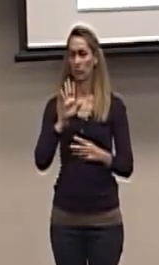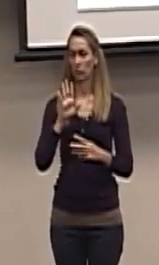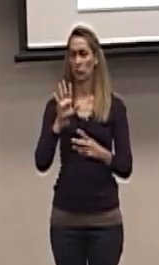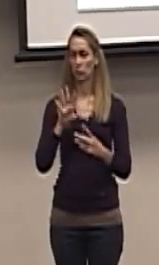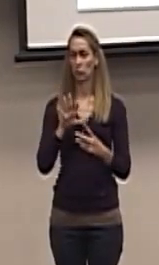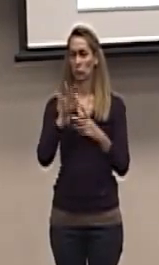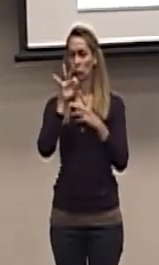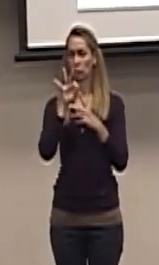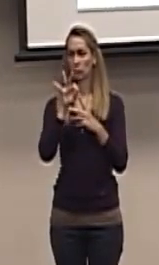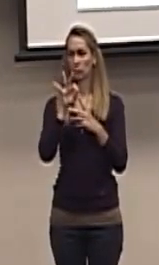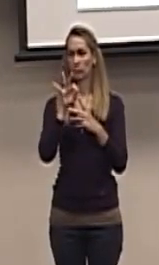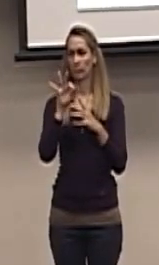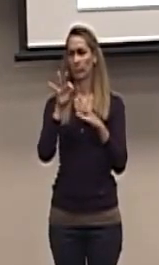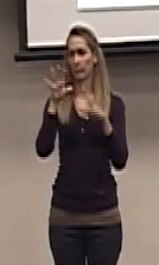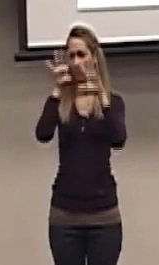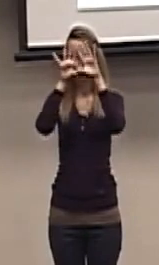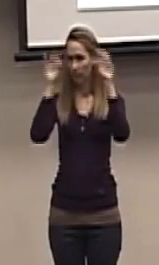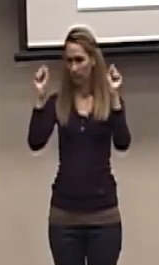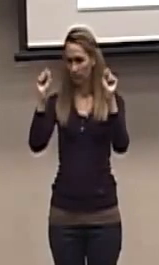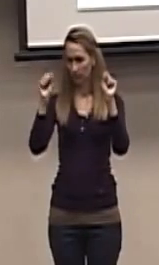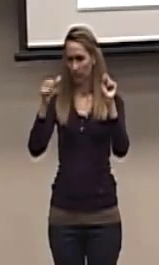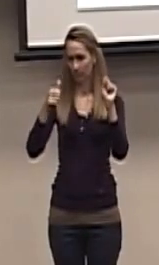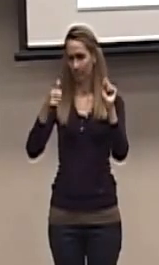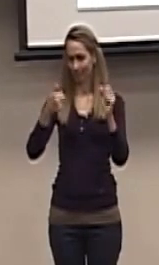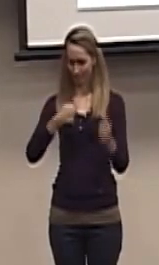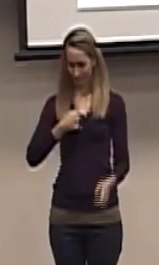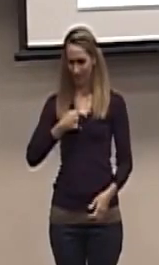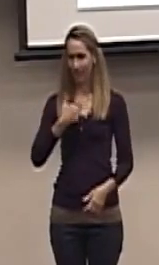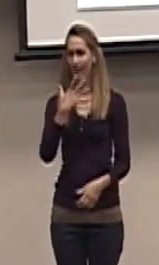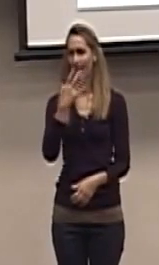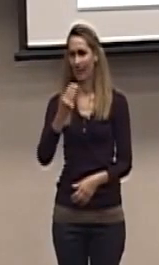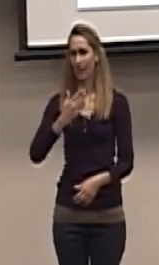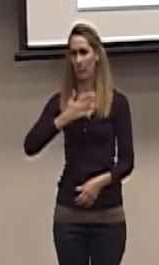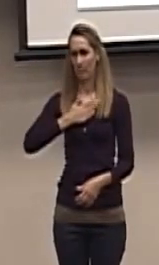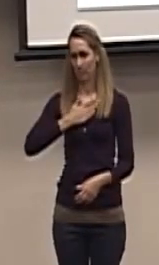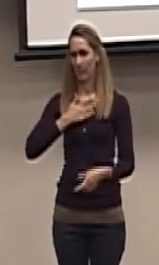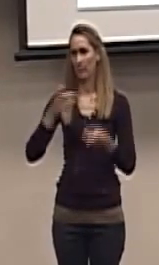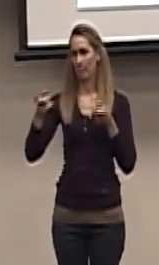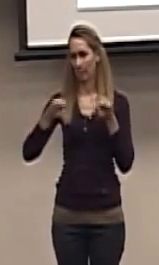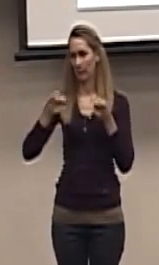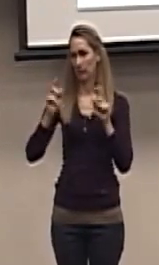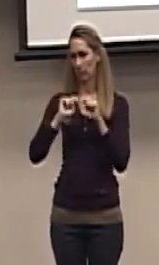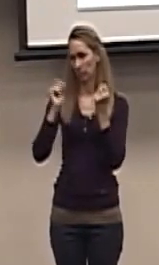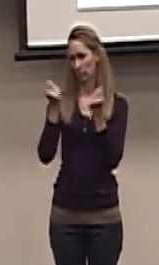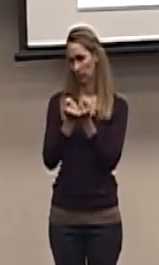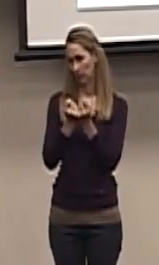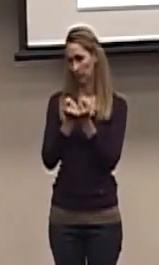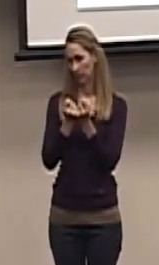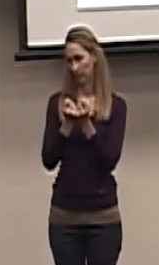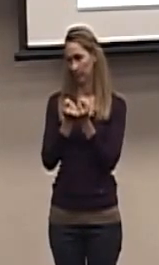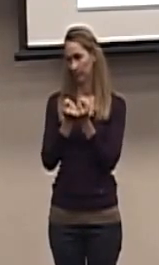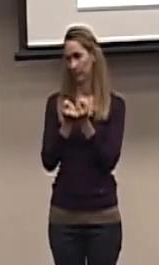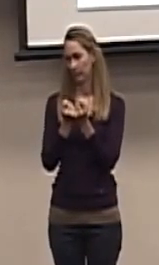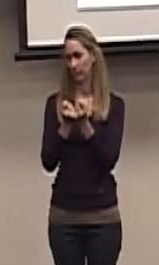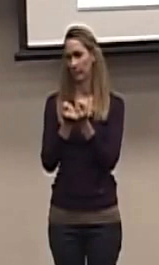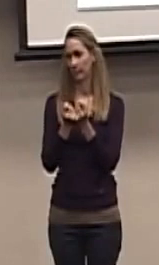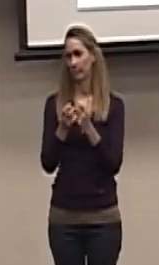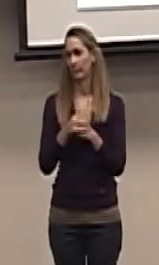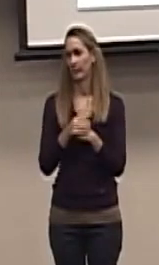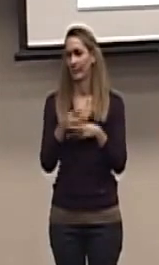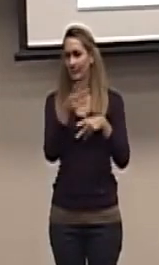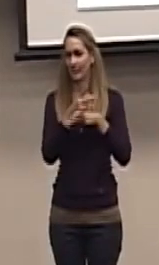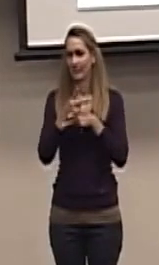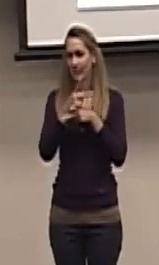myself, and my management team, who also supervise the day-to-day administration of the college. So you could see